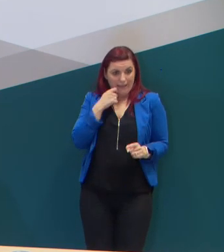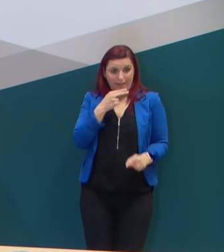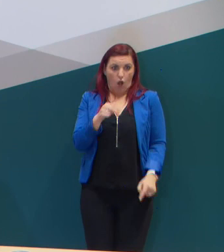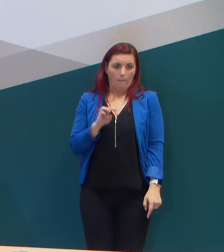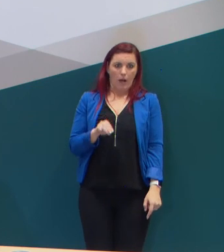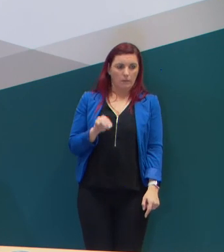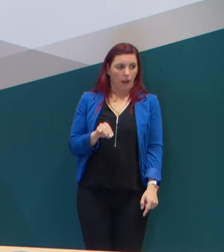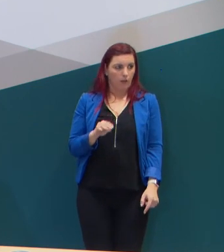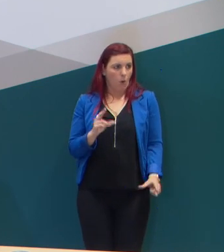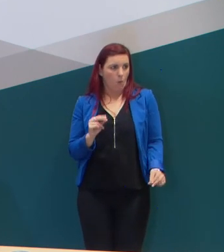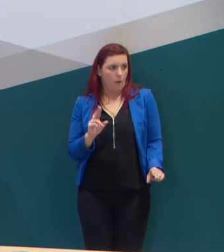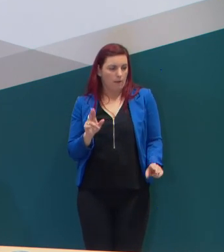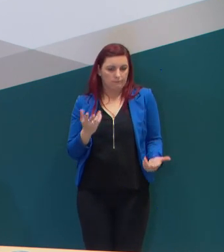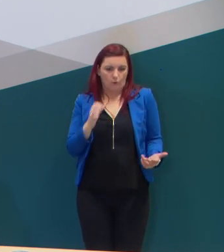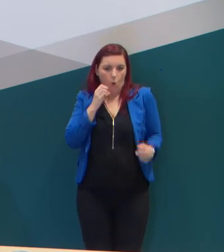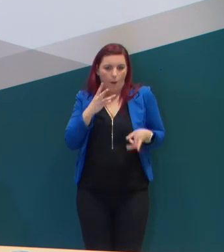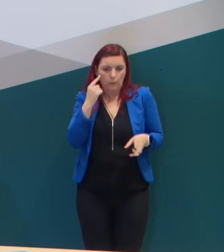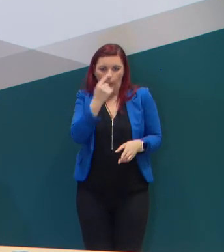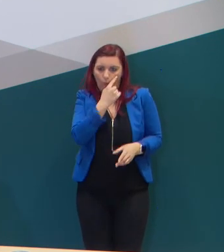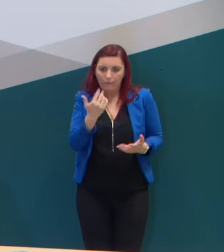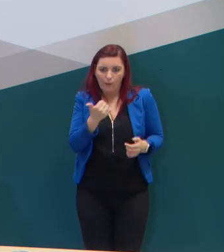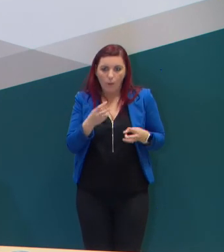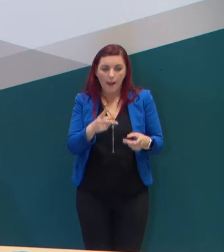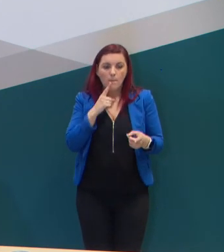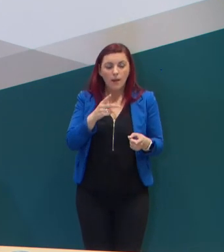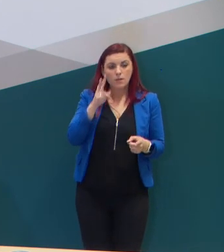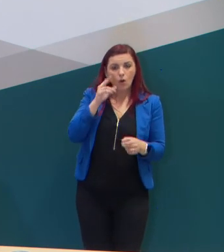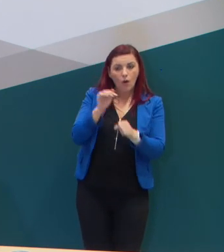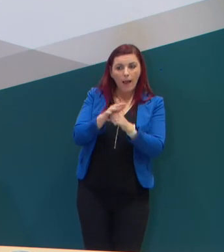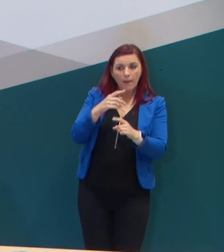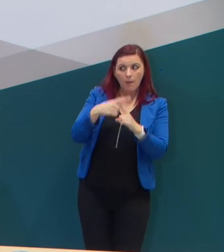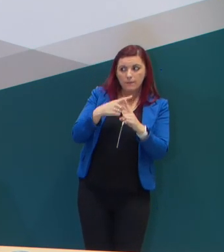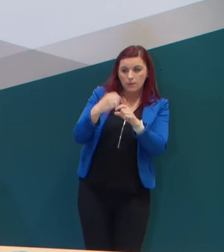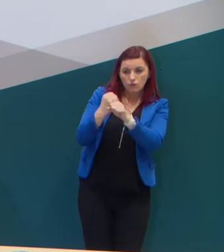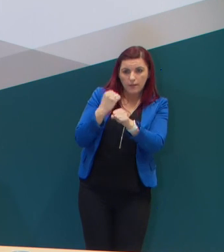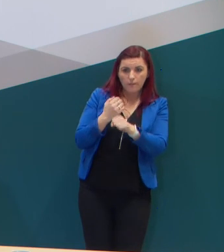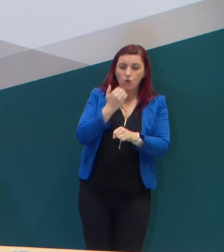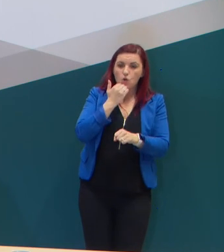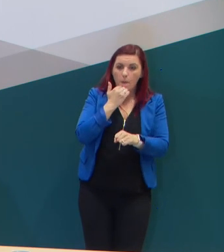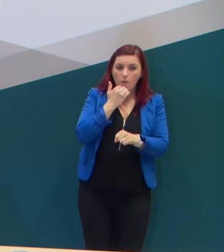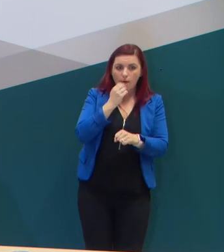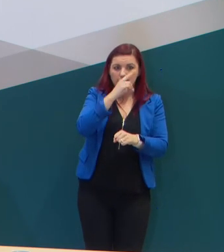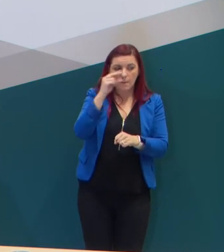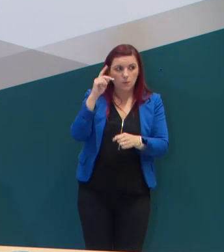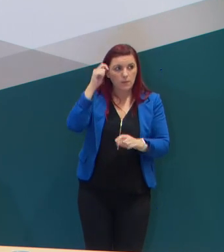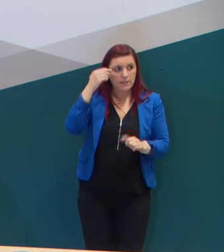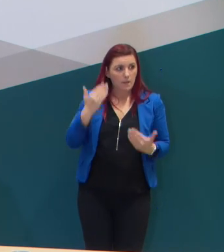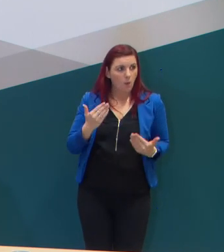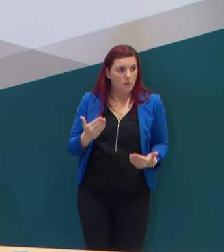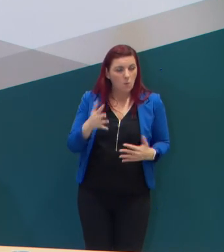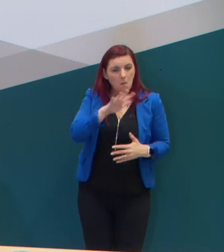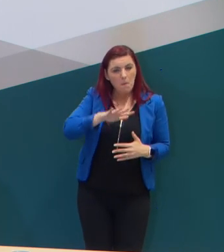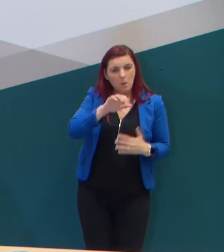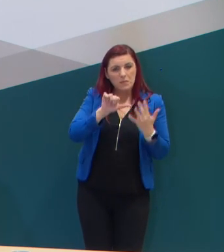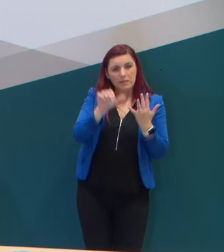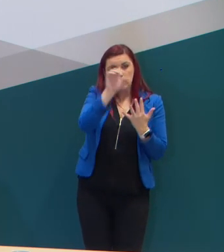that would be impossible to prove. But I think if you look at the positivity rate of the number of samples that we're testing, so we're in or around 6%. So